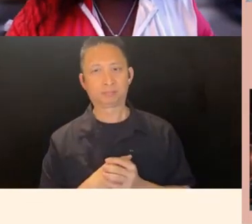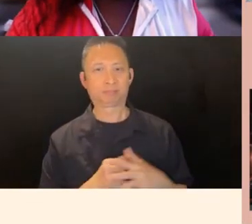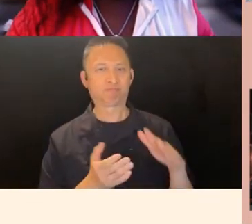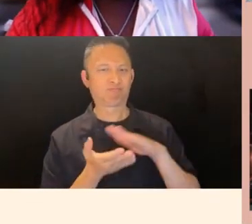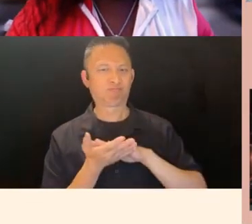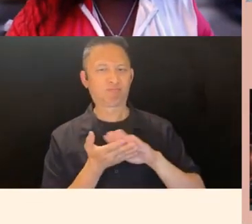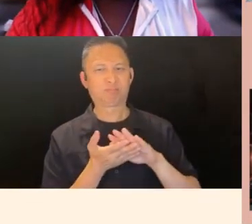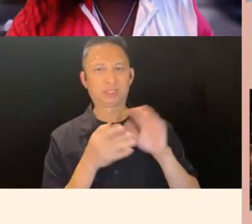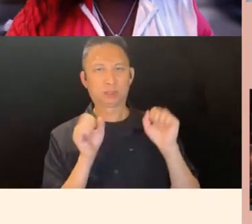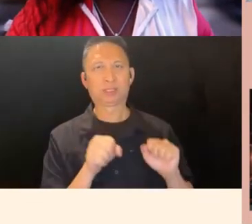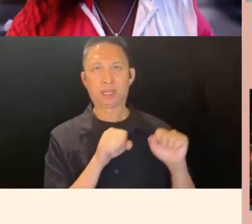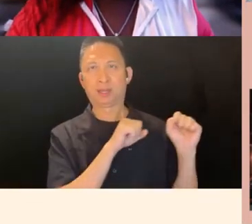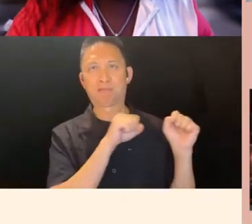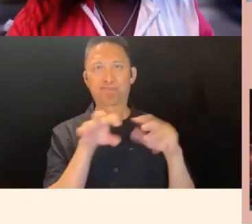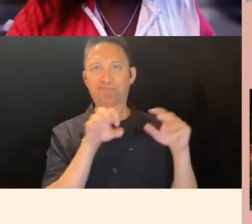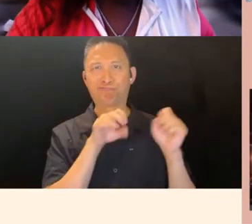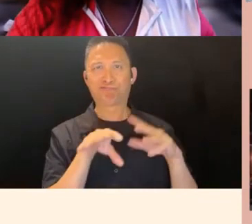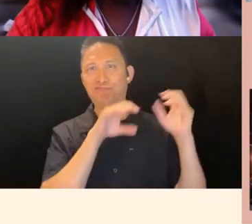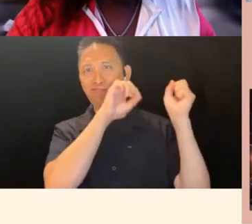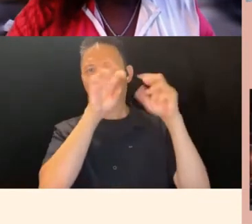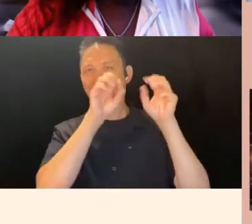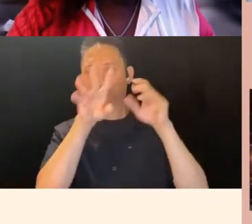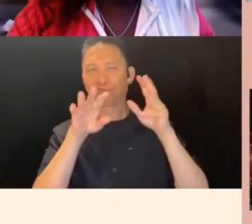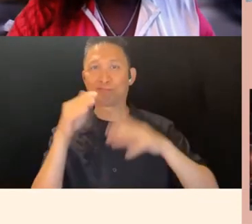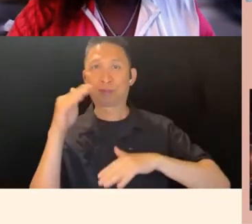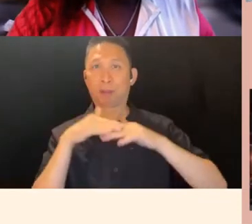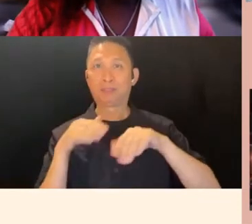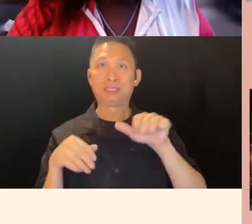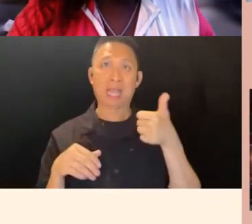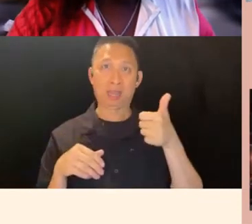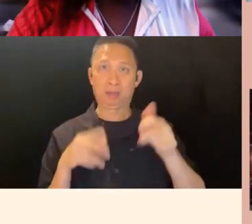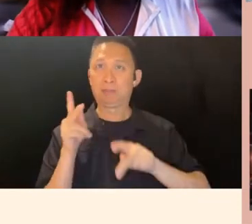up to 10 people in.